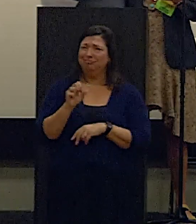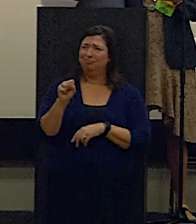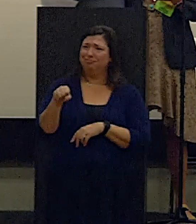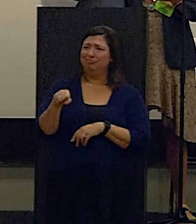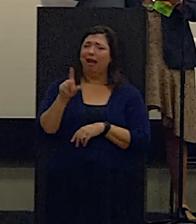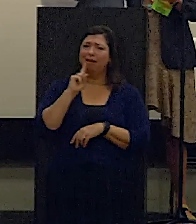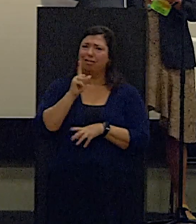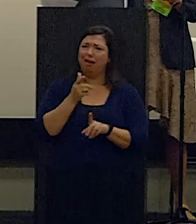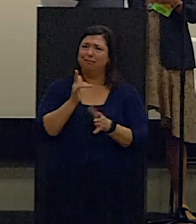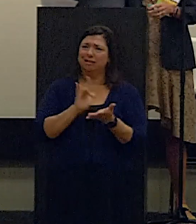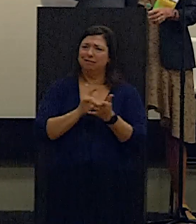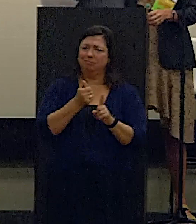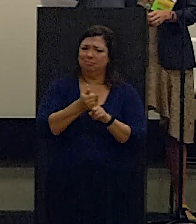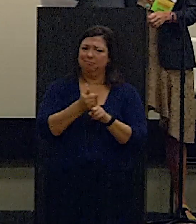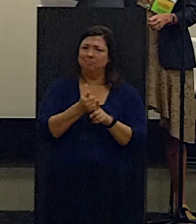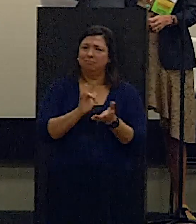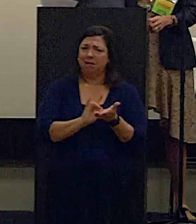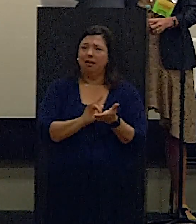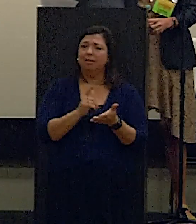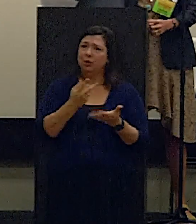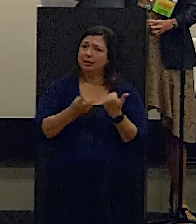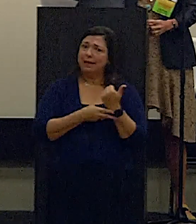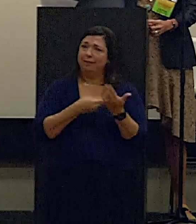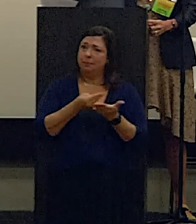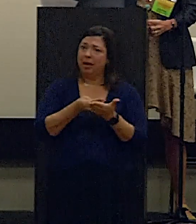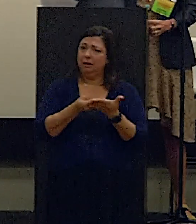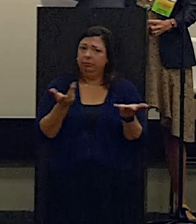going to self-medicate. They're saving a whole lot of money.